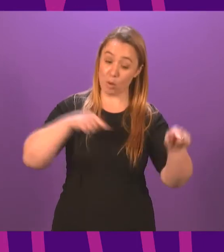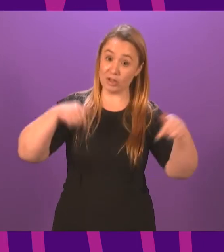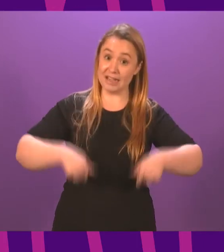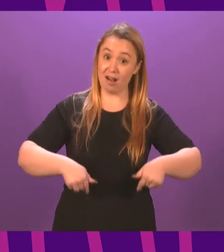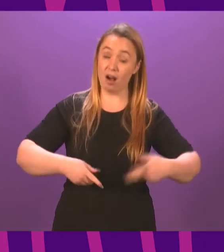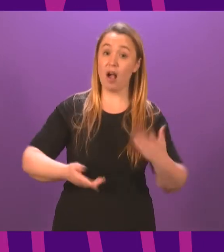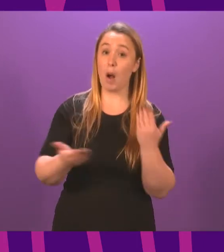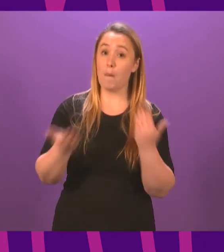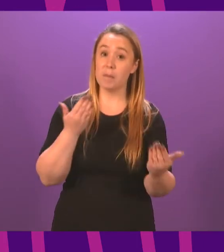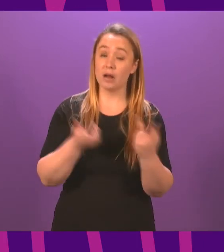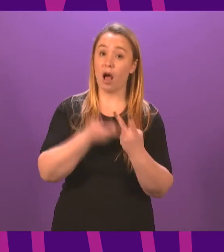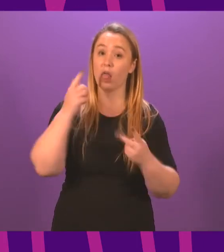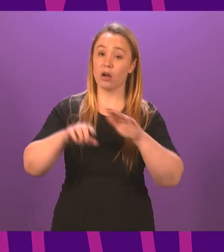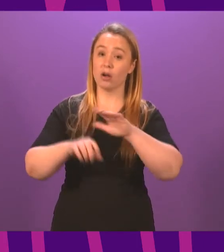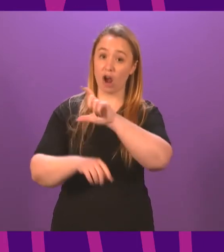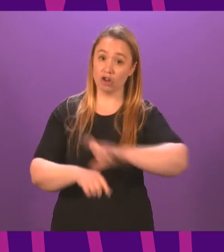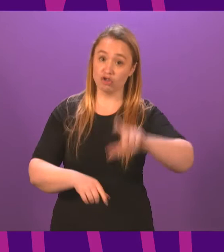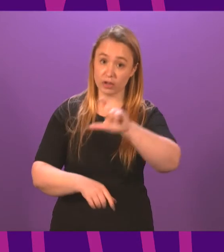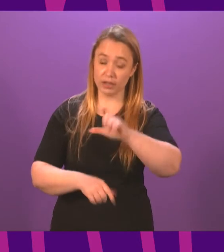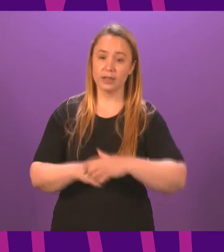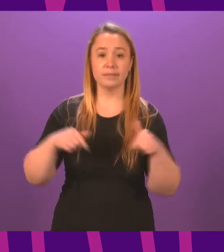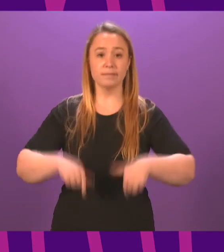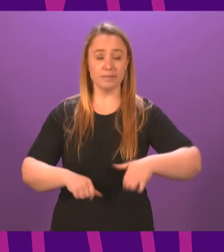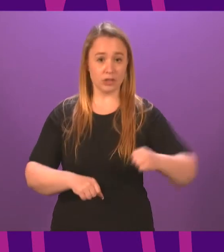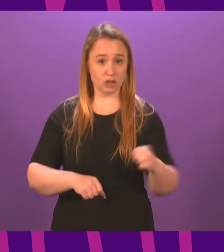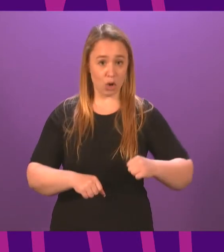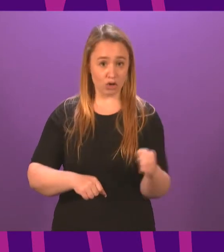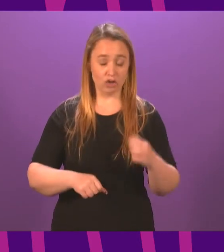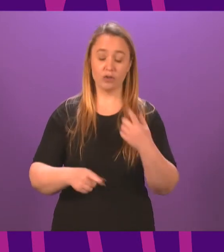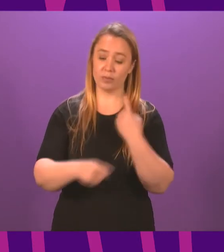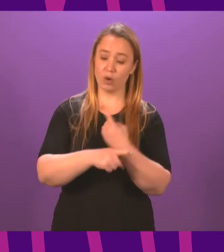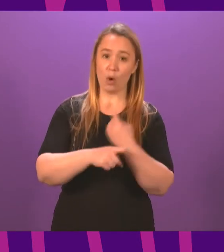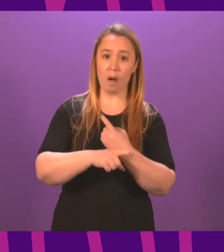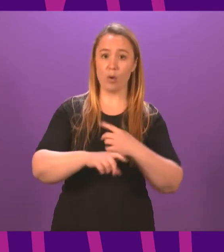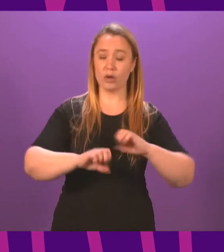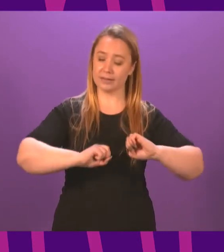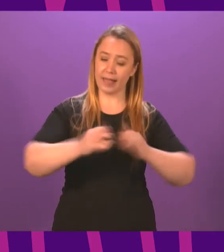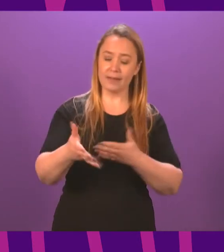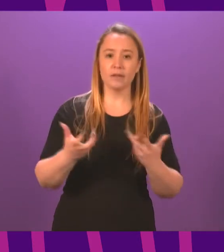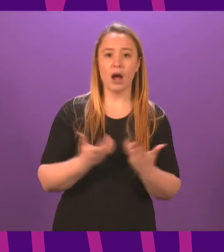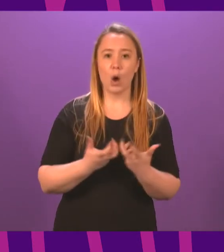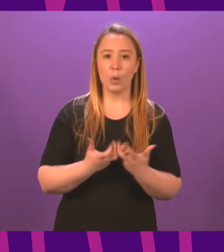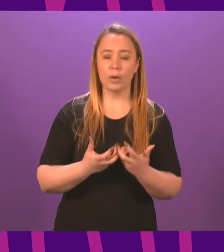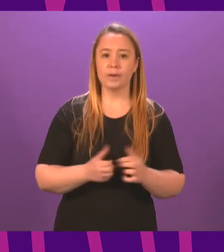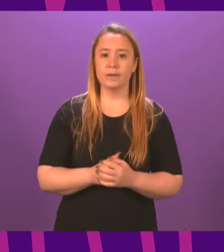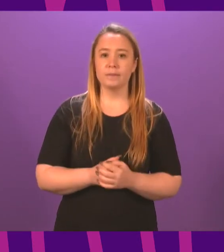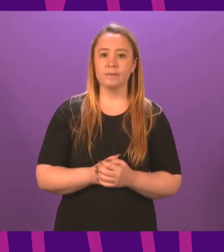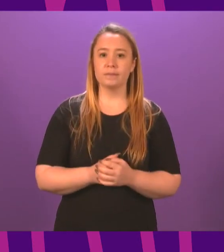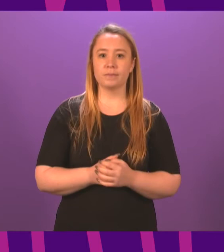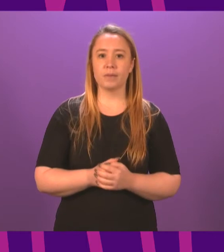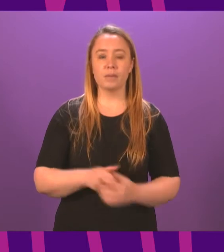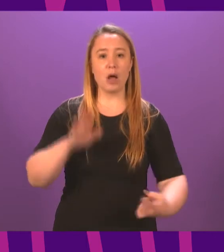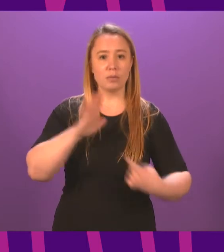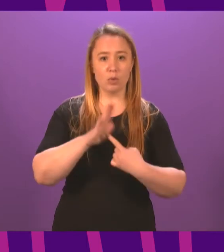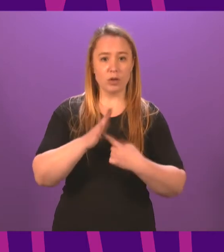heard earlier today about the Scottish Government's own plans for vaccination delivery. But it also highlights the importance of keeping the